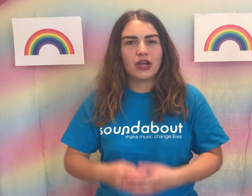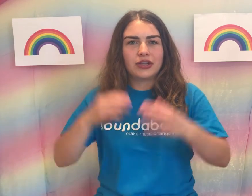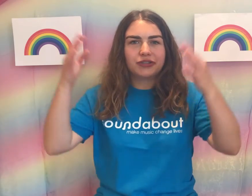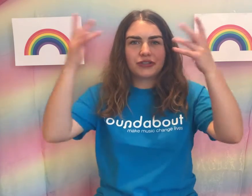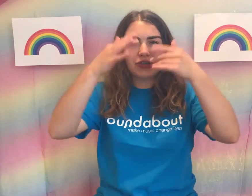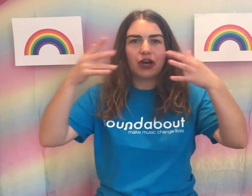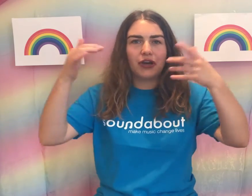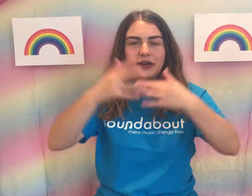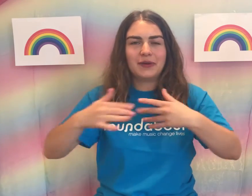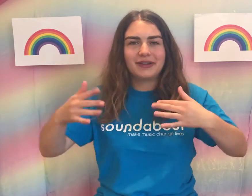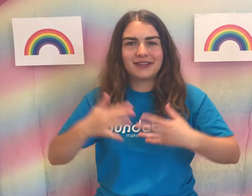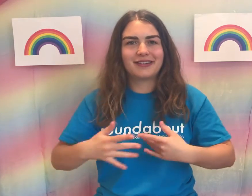Snow,